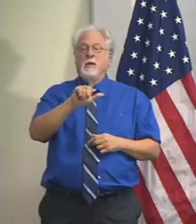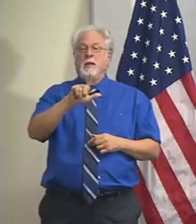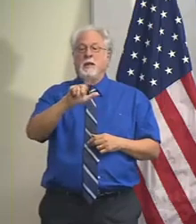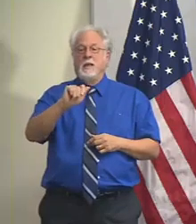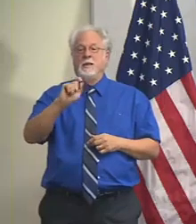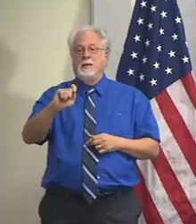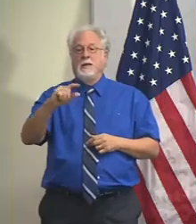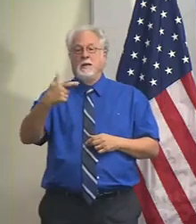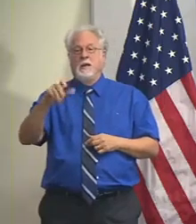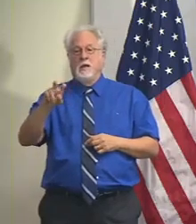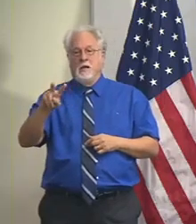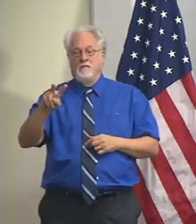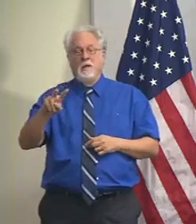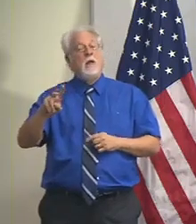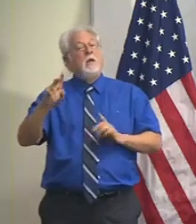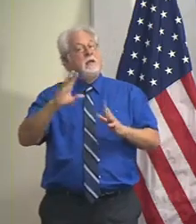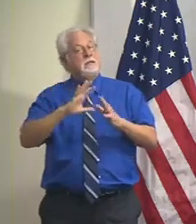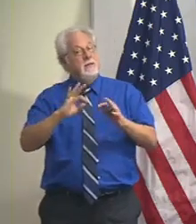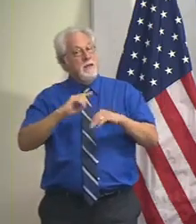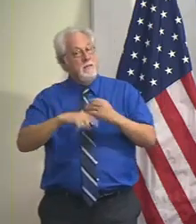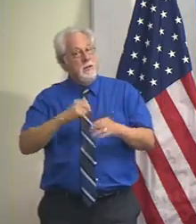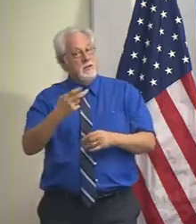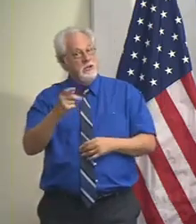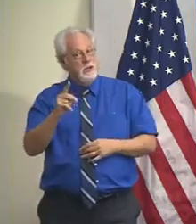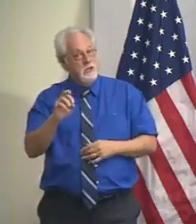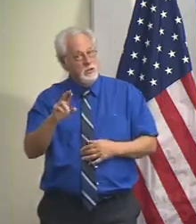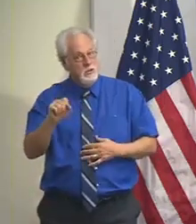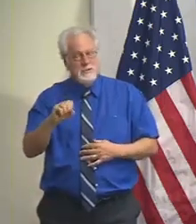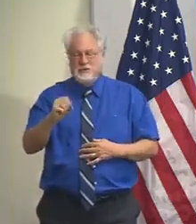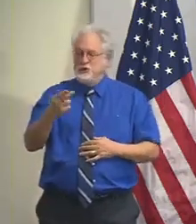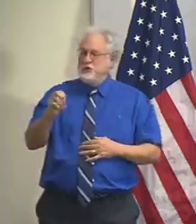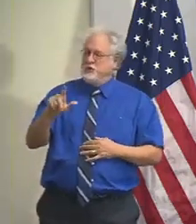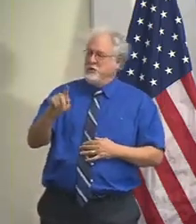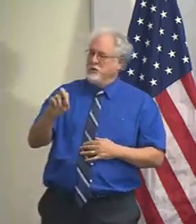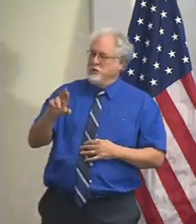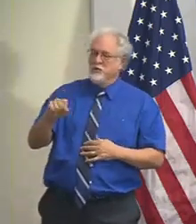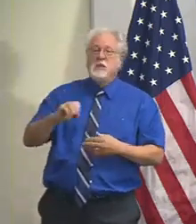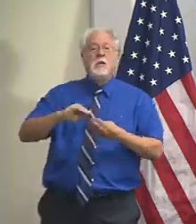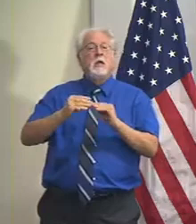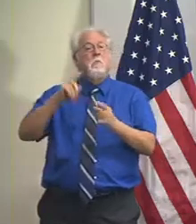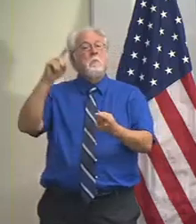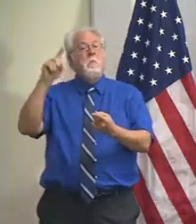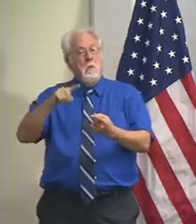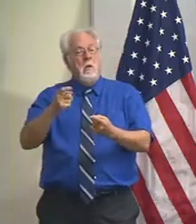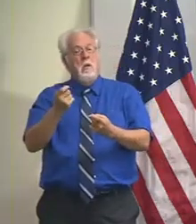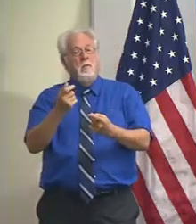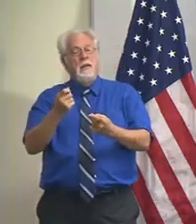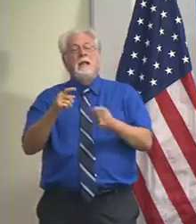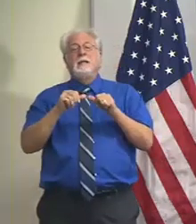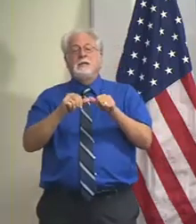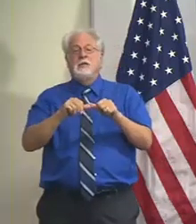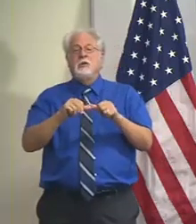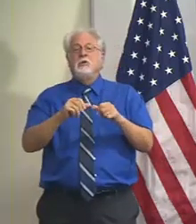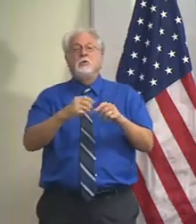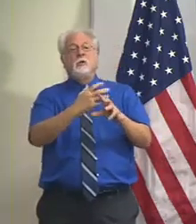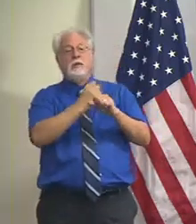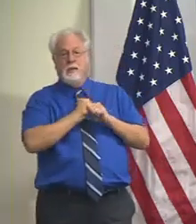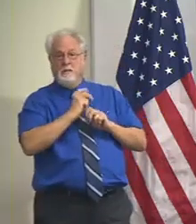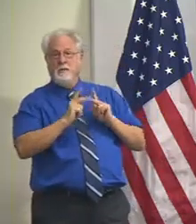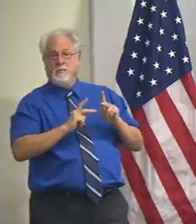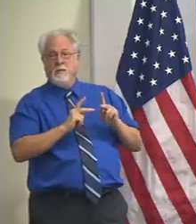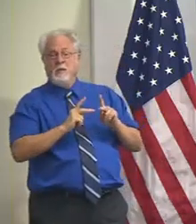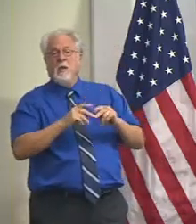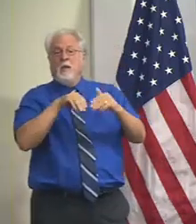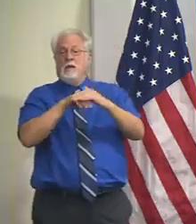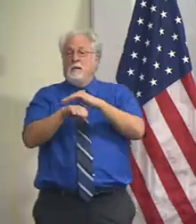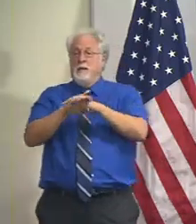hurricanelaura.la.gov. Speaking of shelters today, and the numbers slowed down a little bit, we continue to get people who are